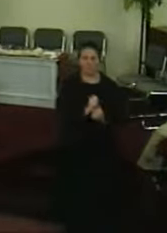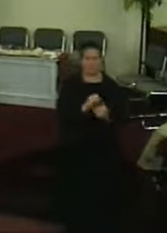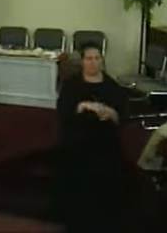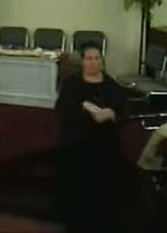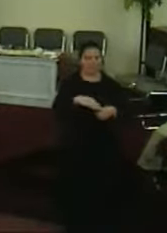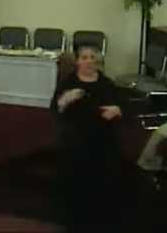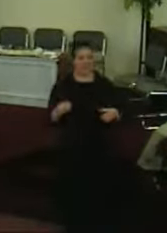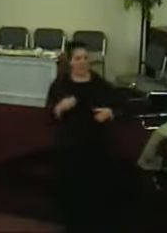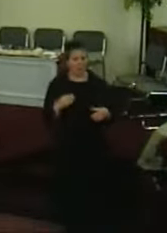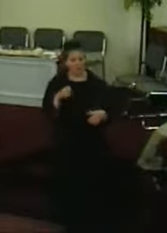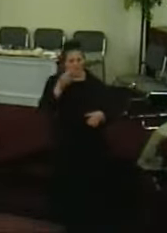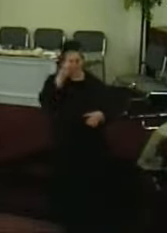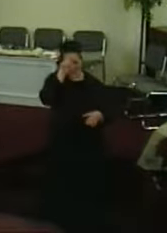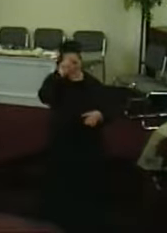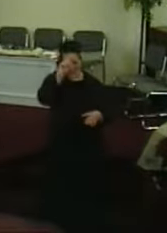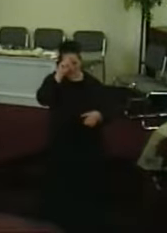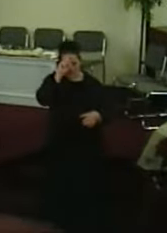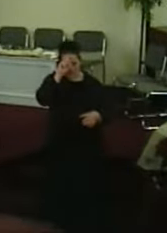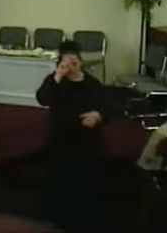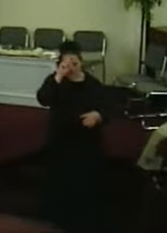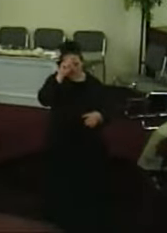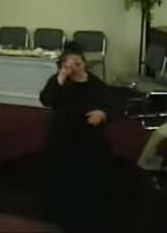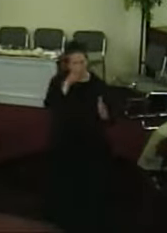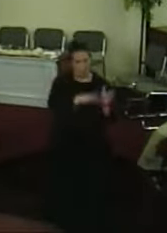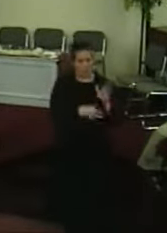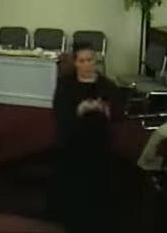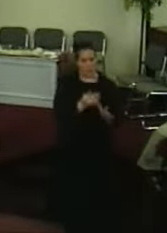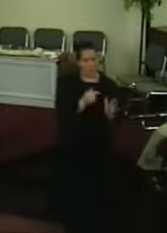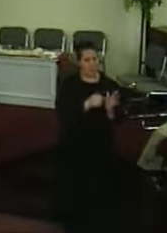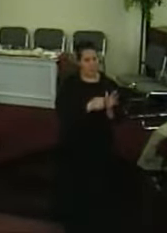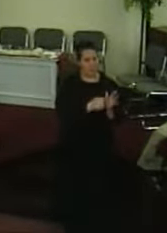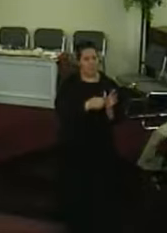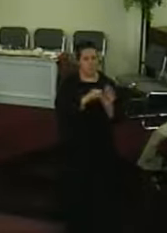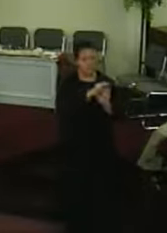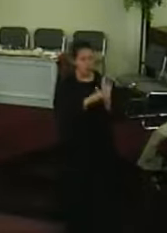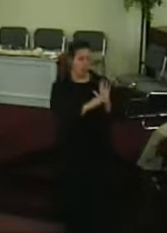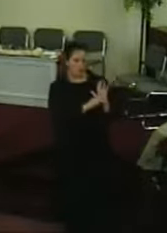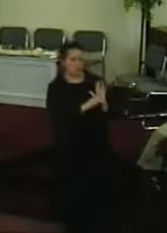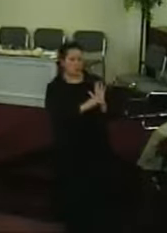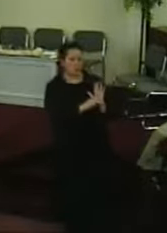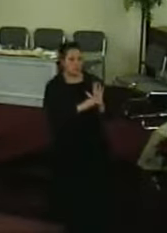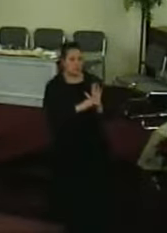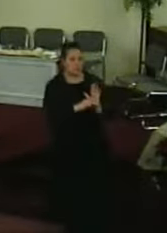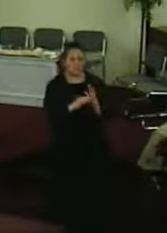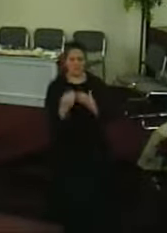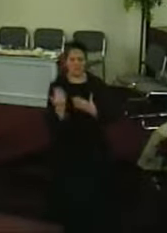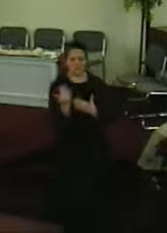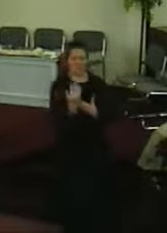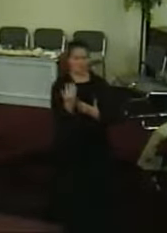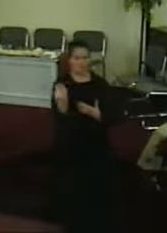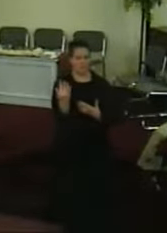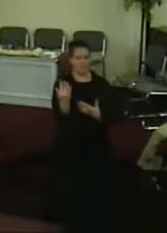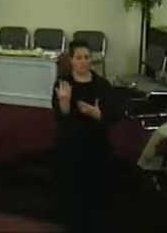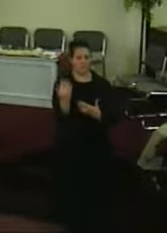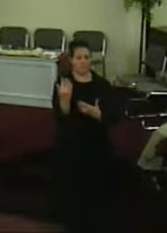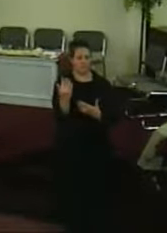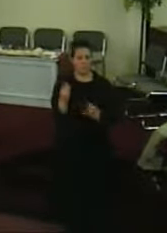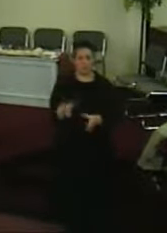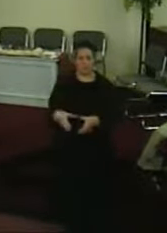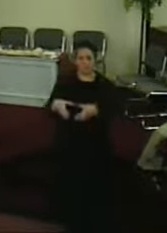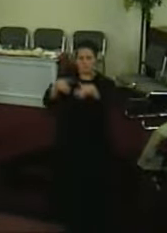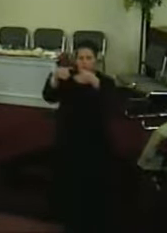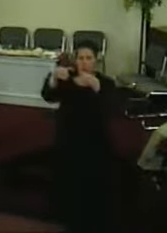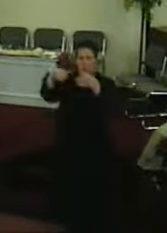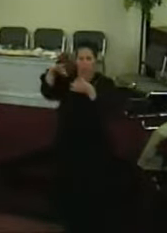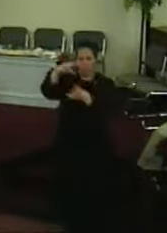And we know the Bible says that Moses was out in front, but out in front of Moses was the pillar of cloud by day and the pillar of